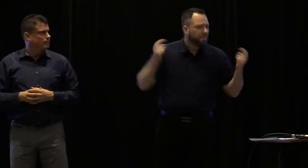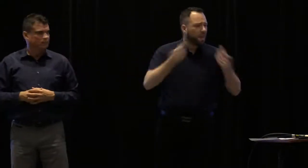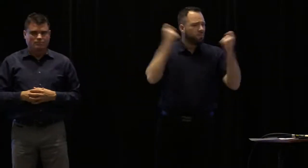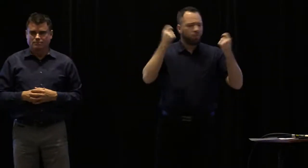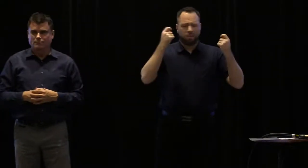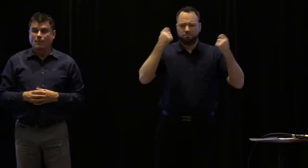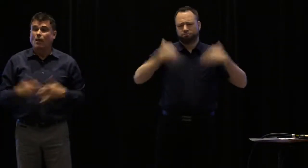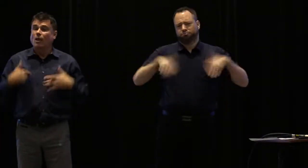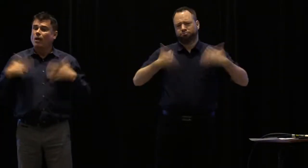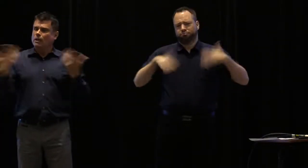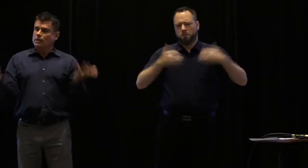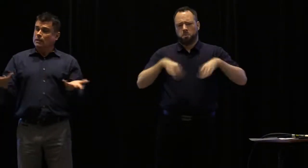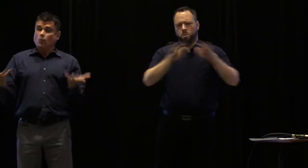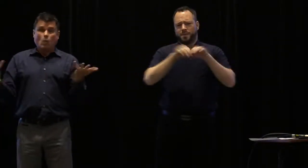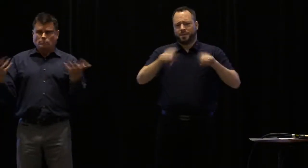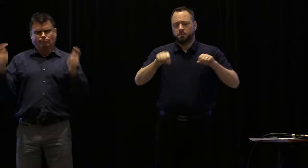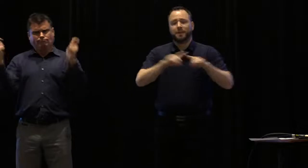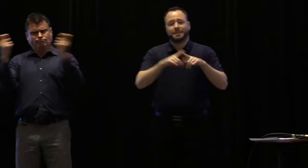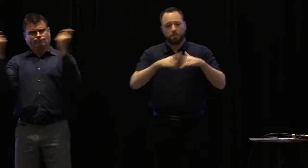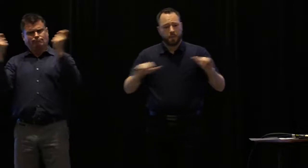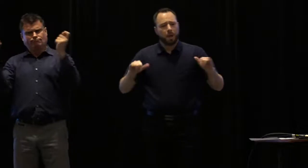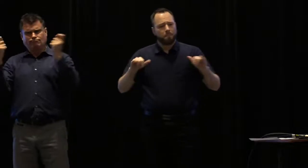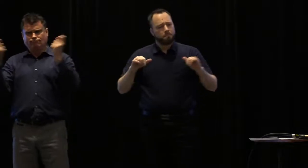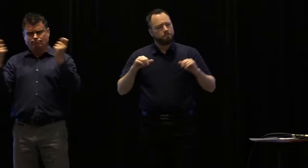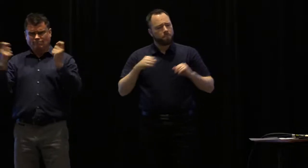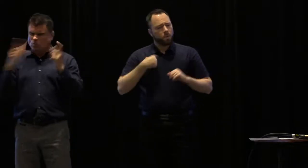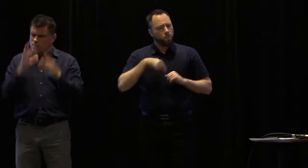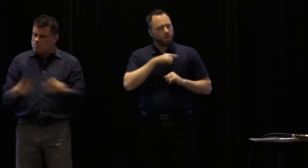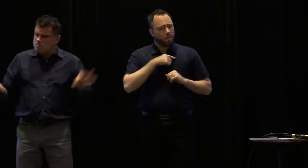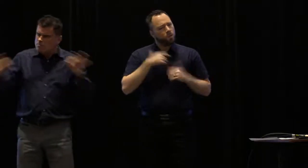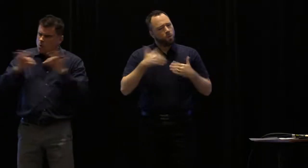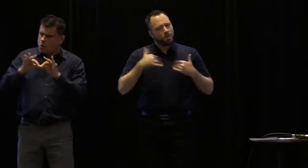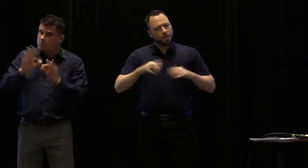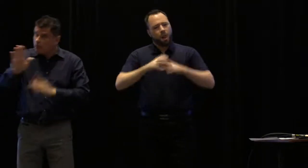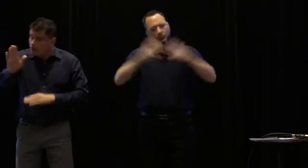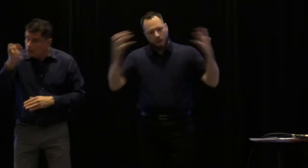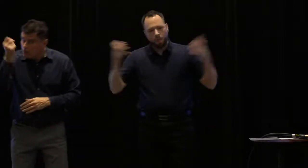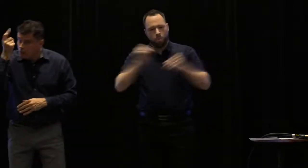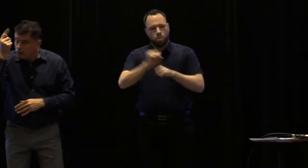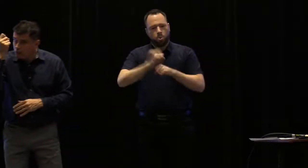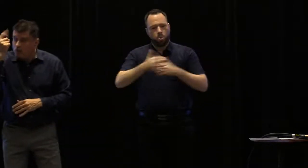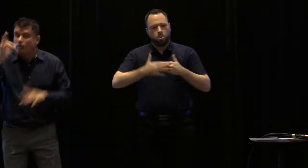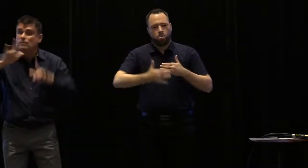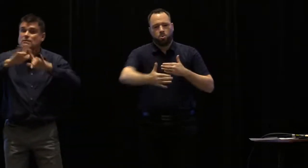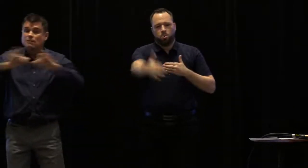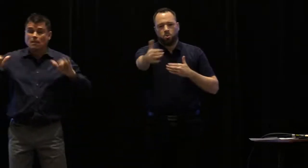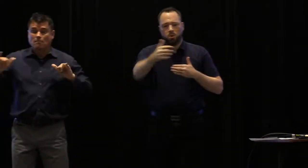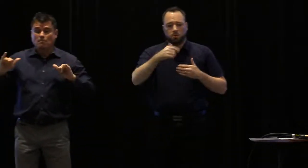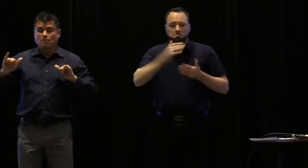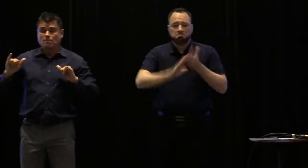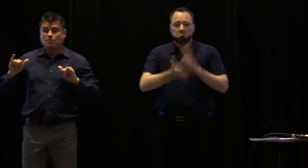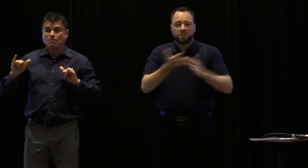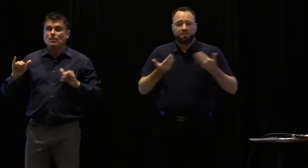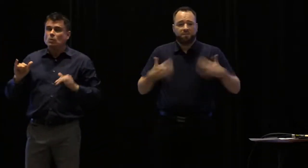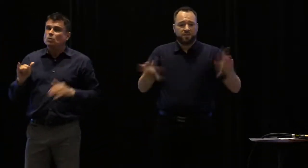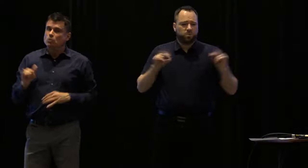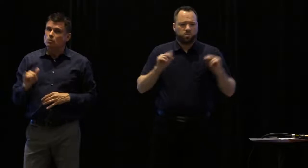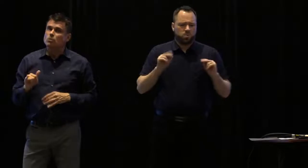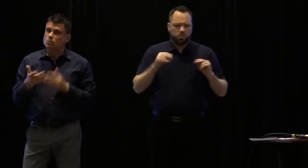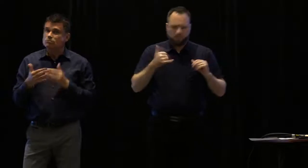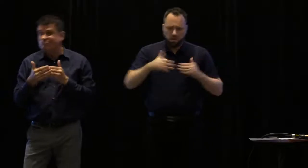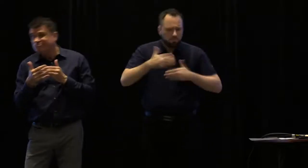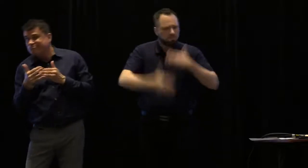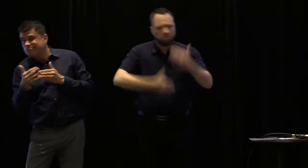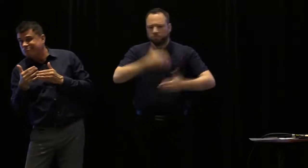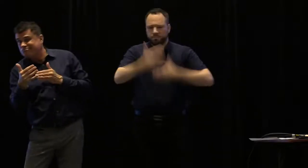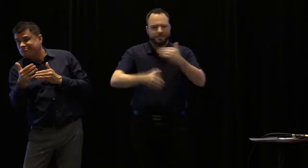tonight. We wanted to celebrate, and of course, we also recognize that there's much work left to be